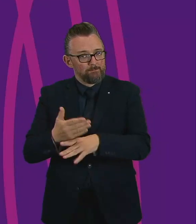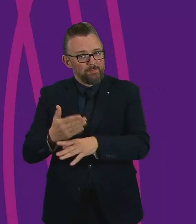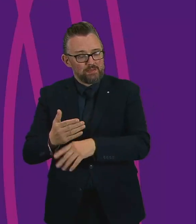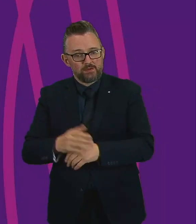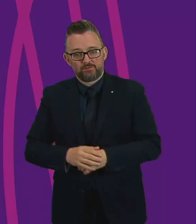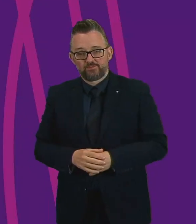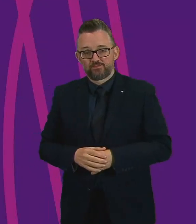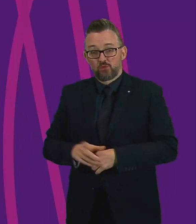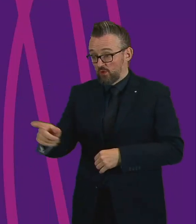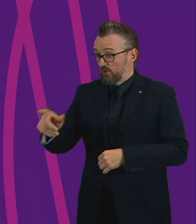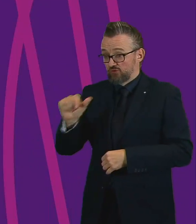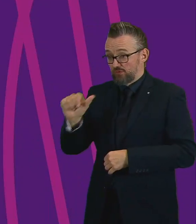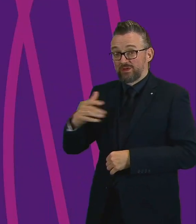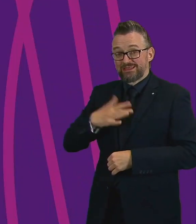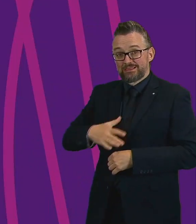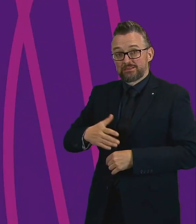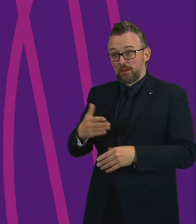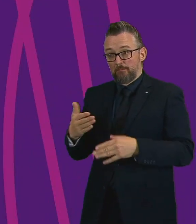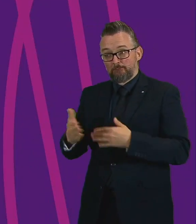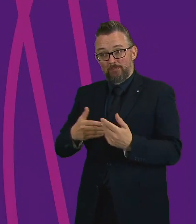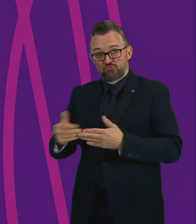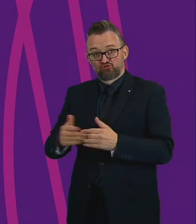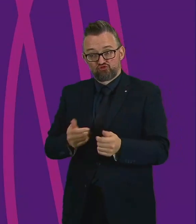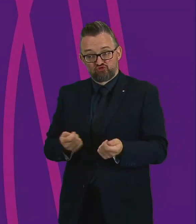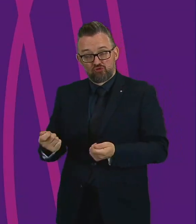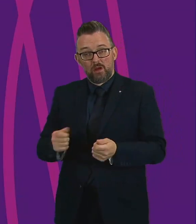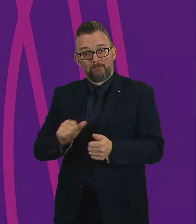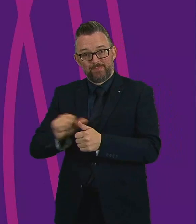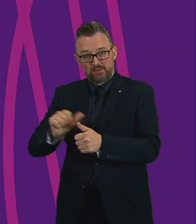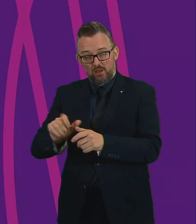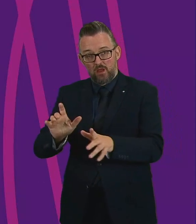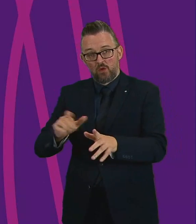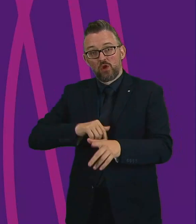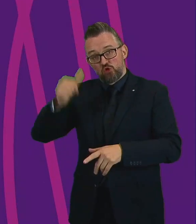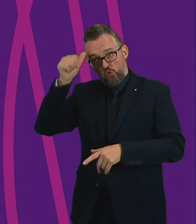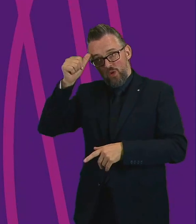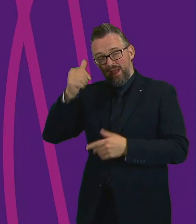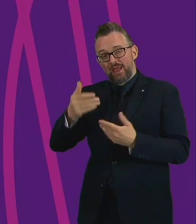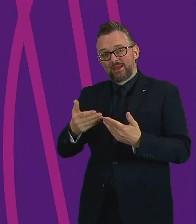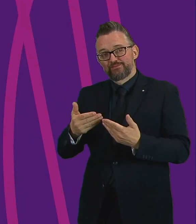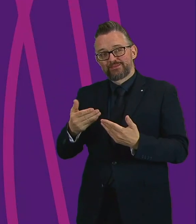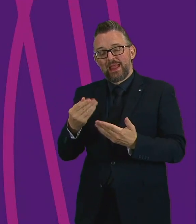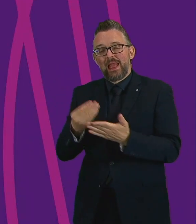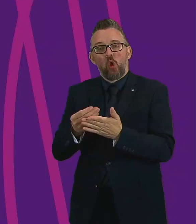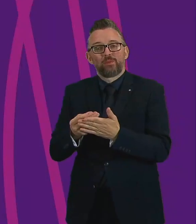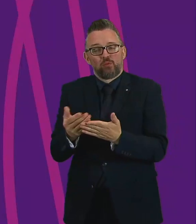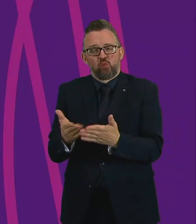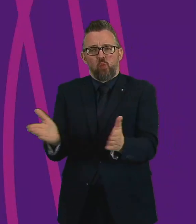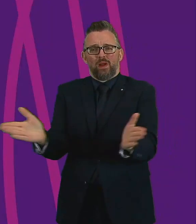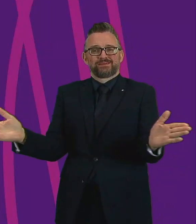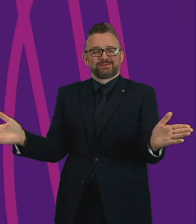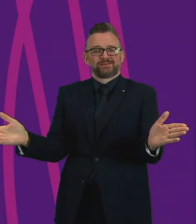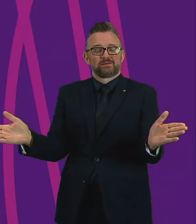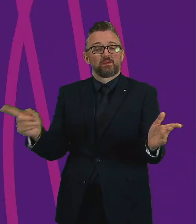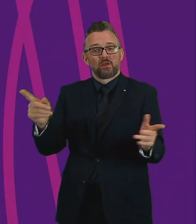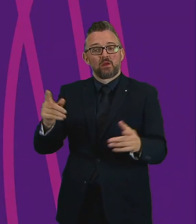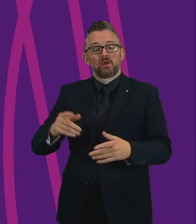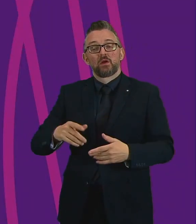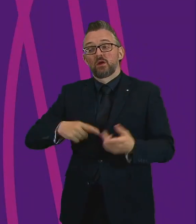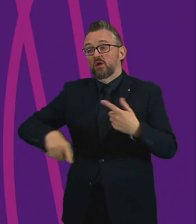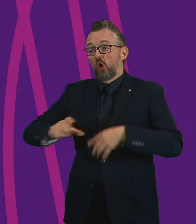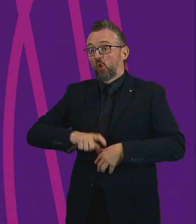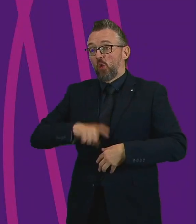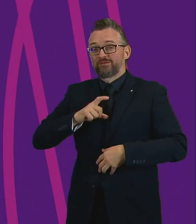do need to manage it effectively, and I do recognise the economy is wider, but public confidence in the whole needs to be